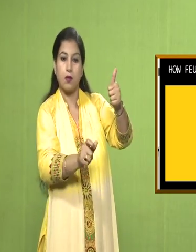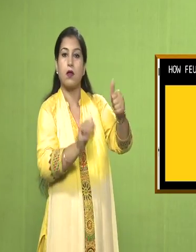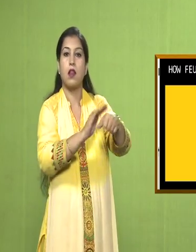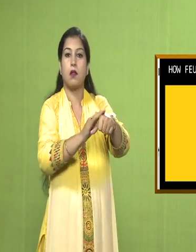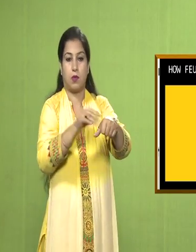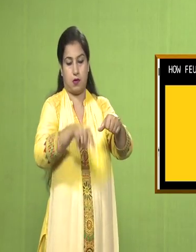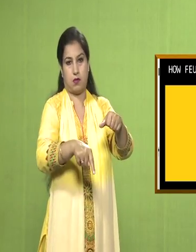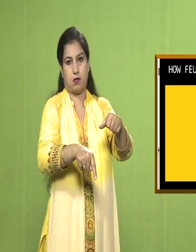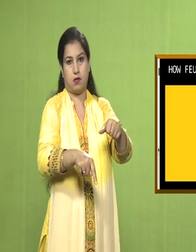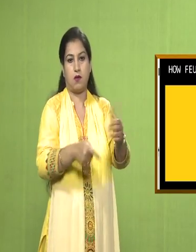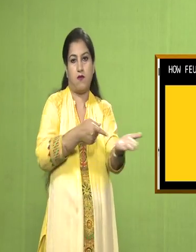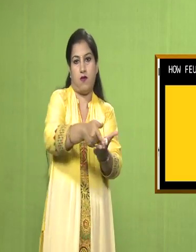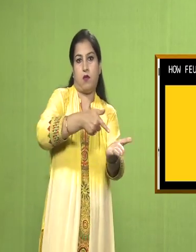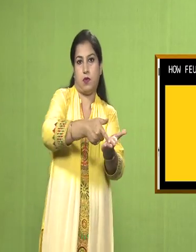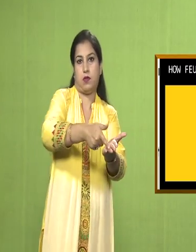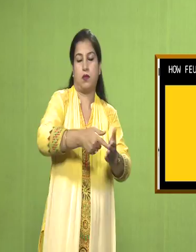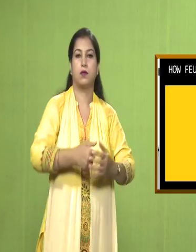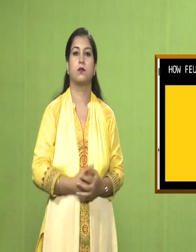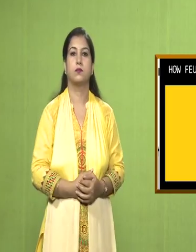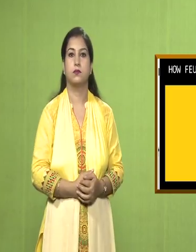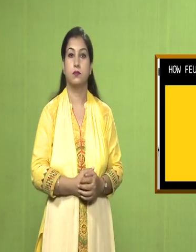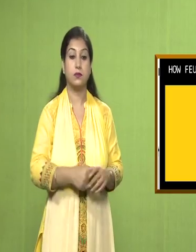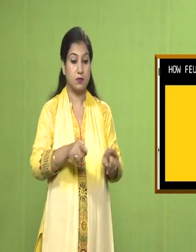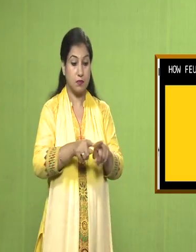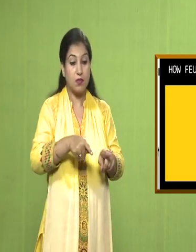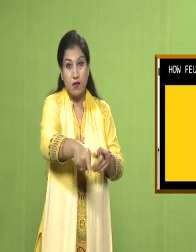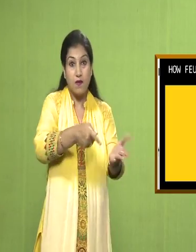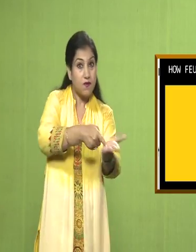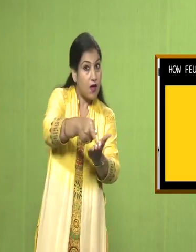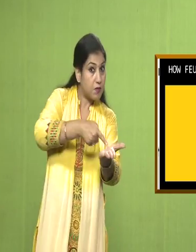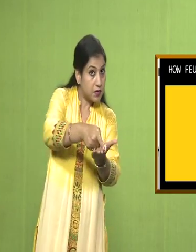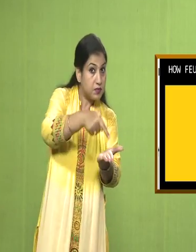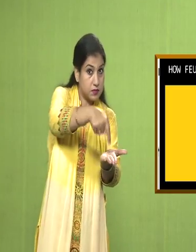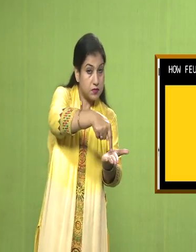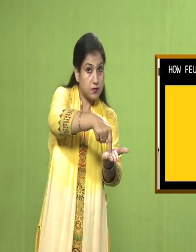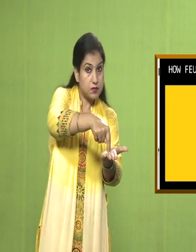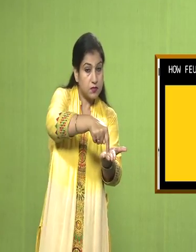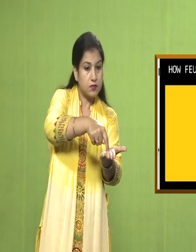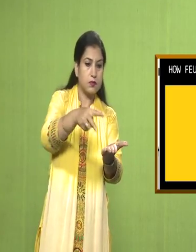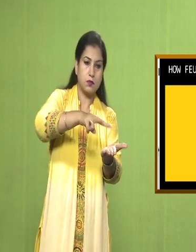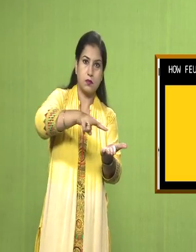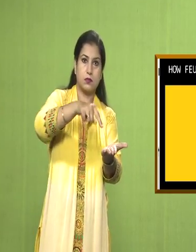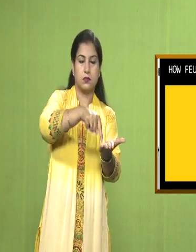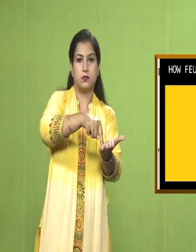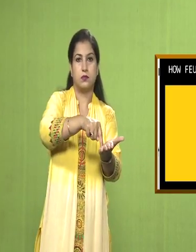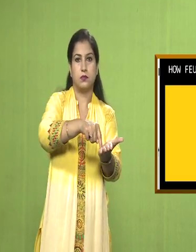while peasants or farmers were called